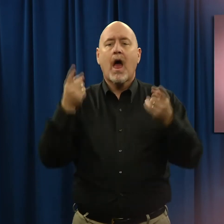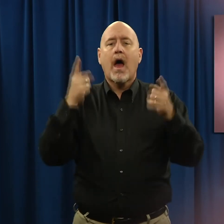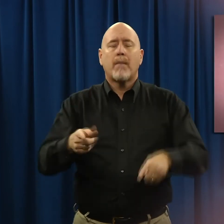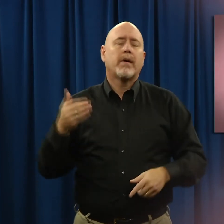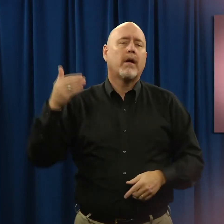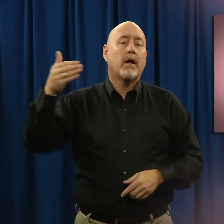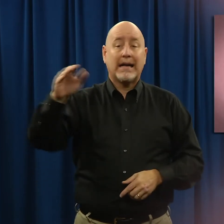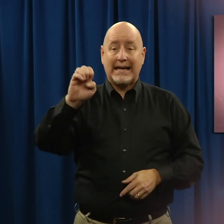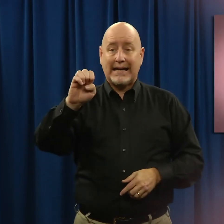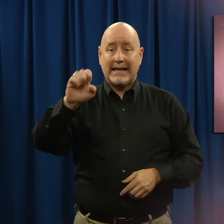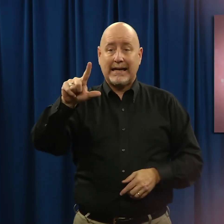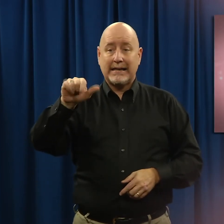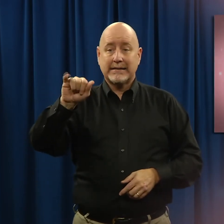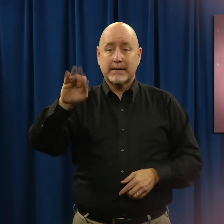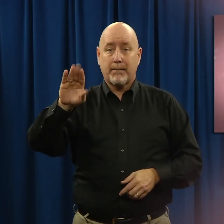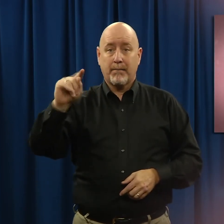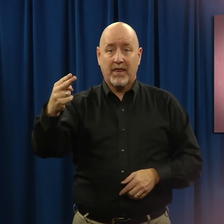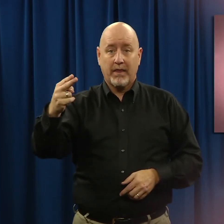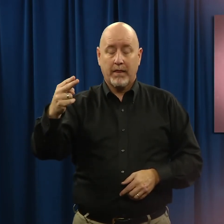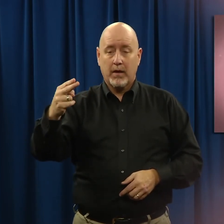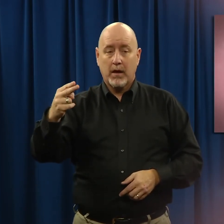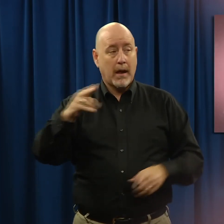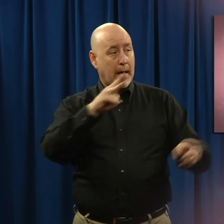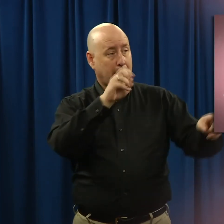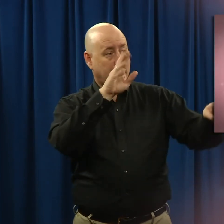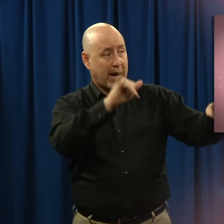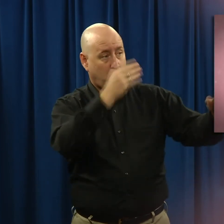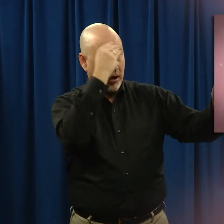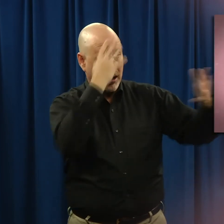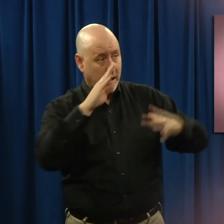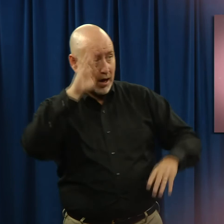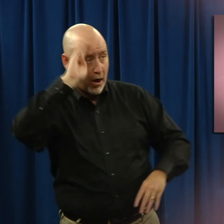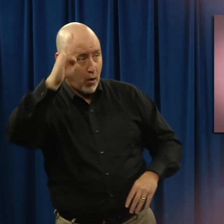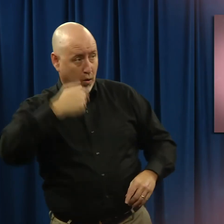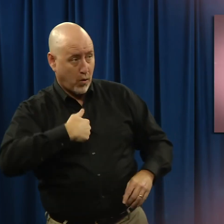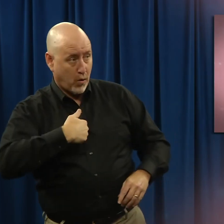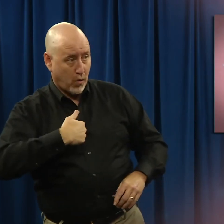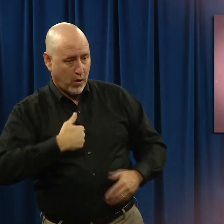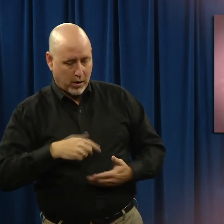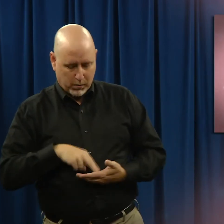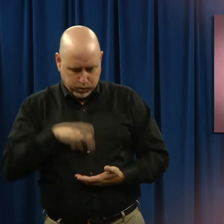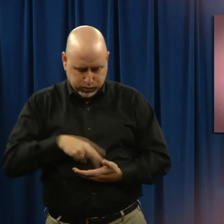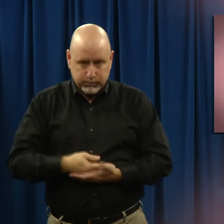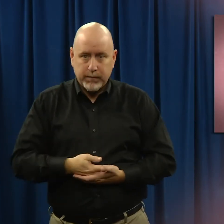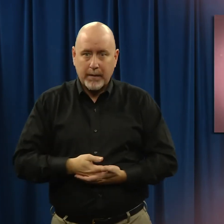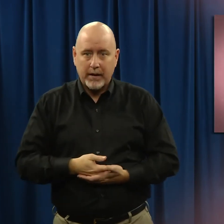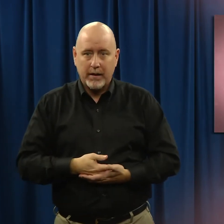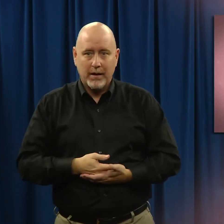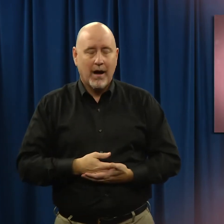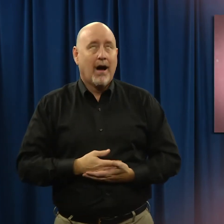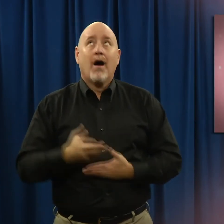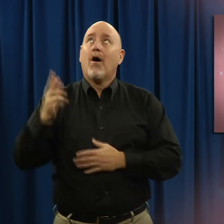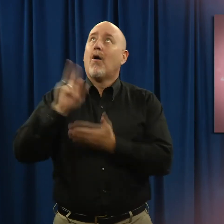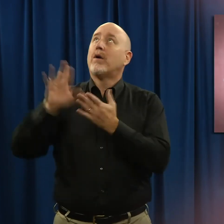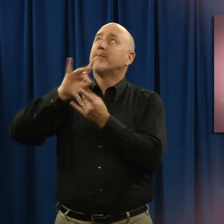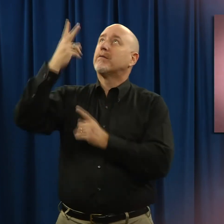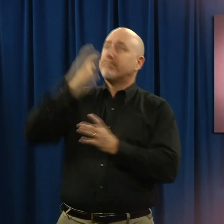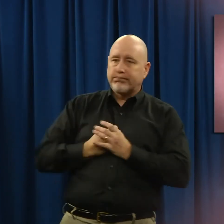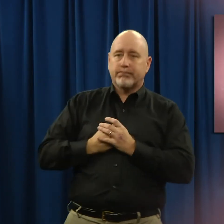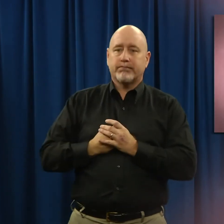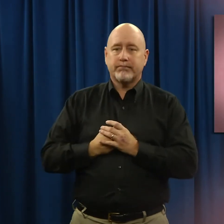that, when Elizabeth heard that the salutation of Mary, the babe leapt in her womb, and Elizabeth was filled with the Holy